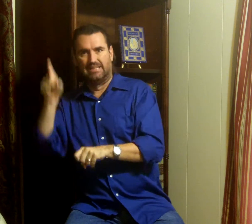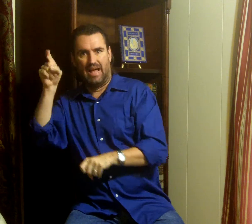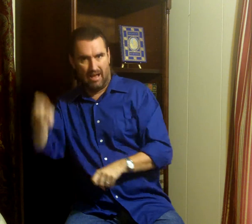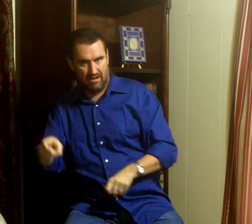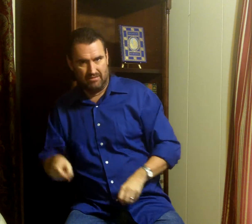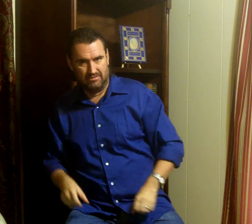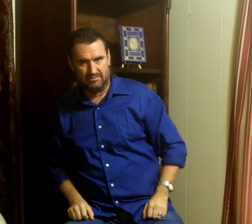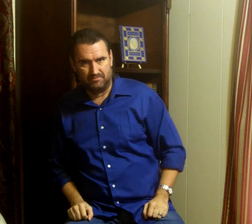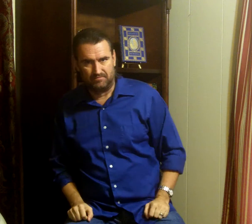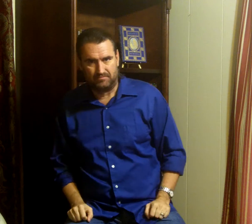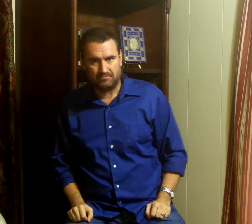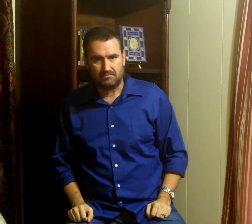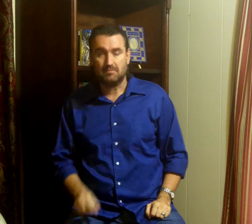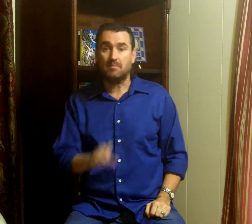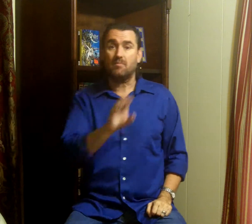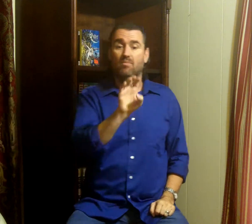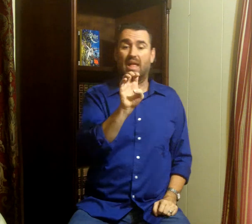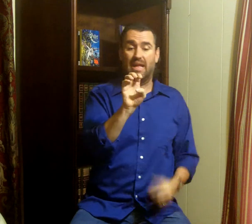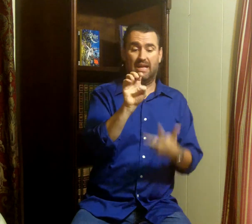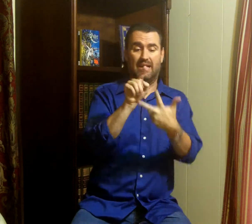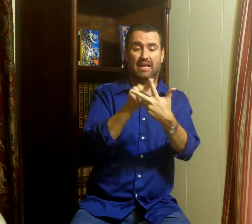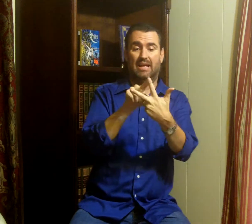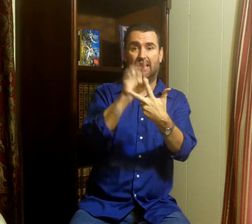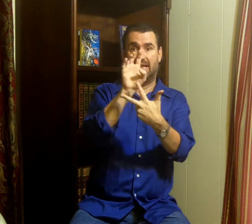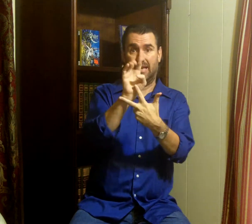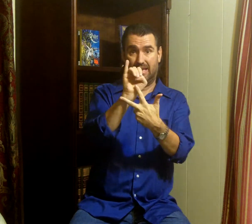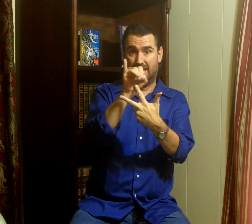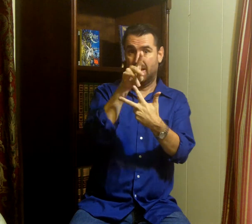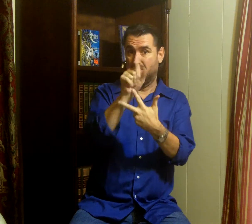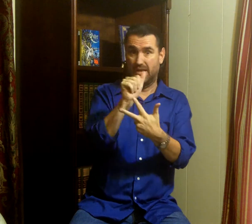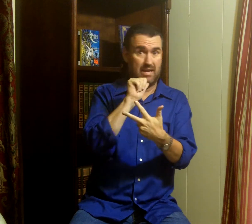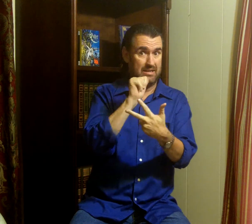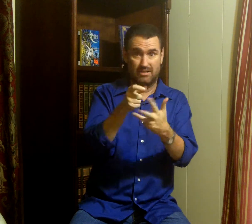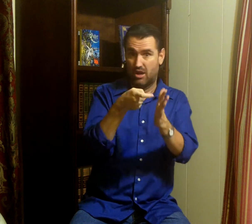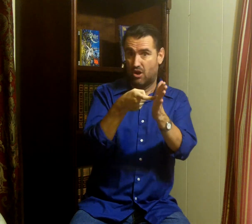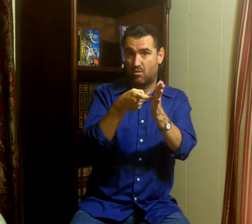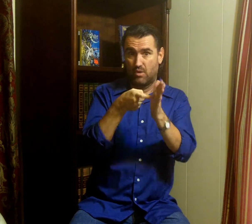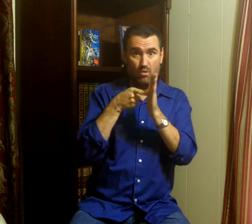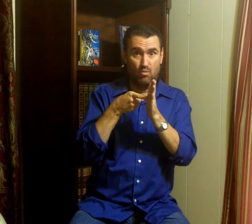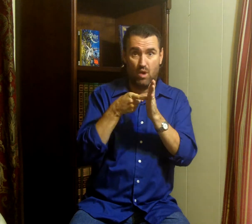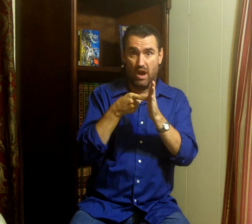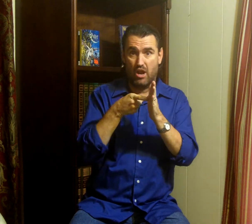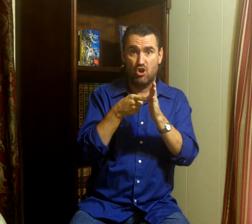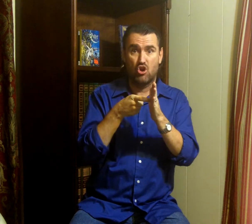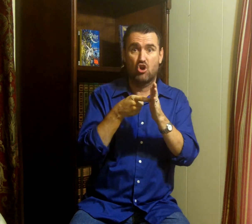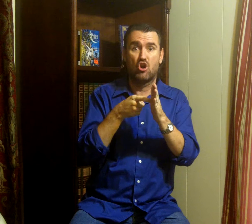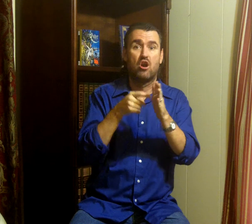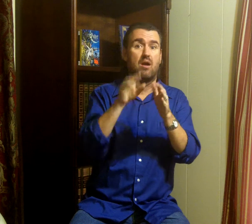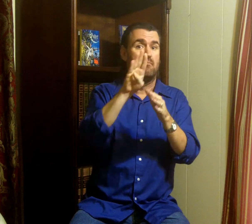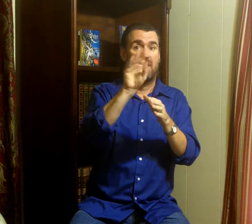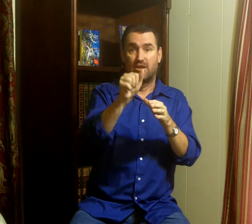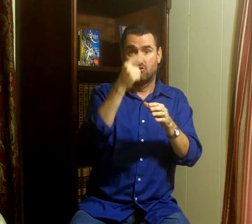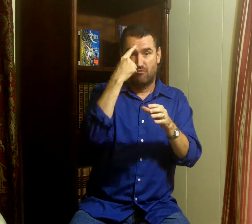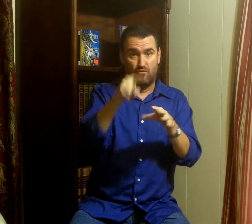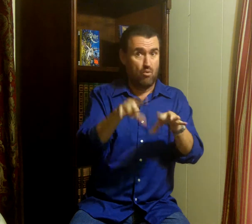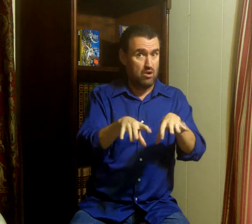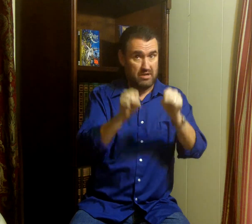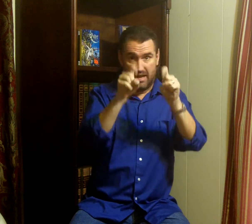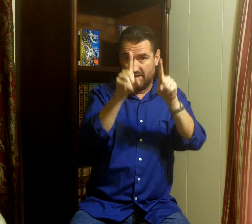EIPA does not require at the moment a level of education before you take the test, so you don't have to come in proving